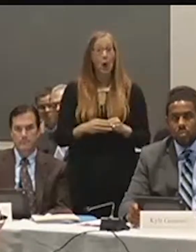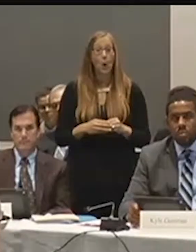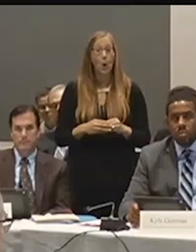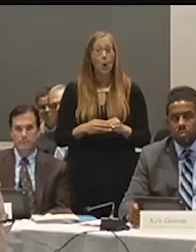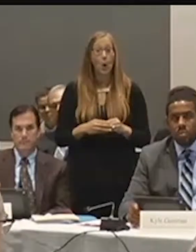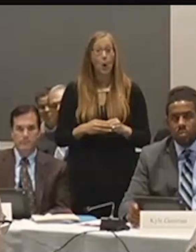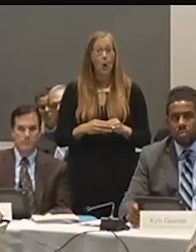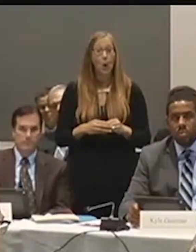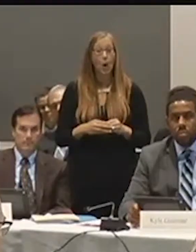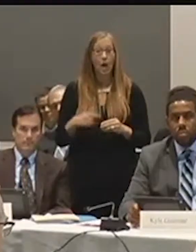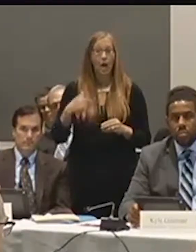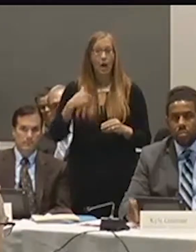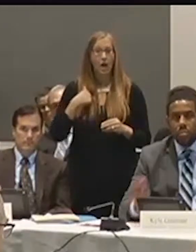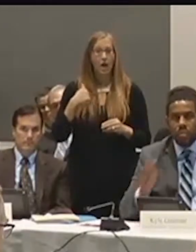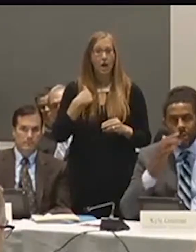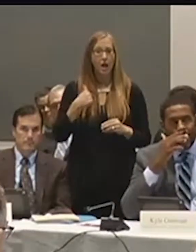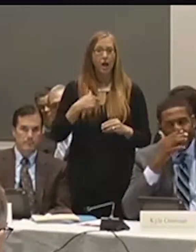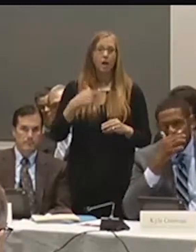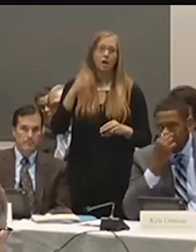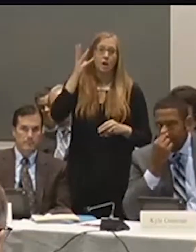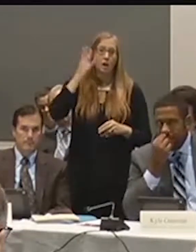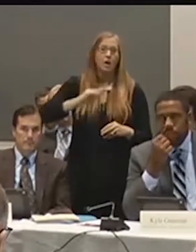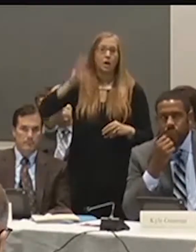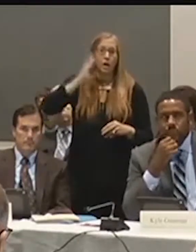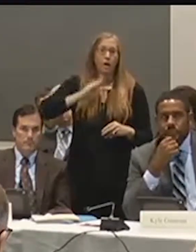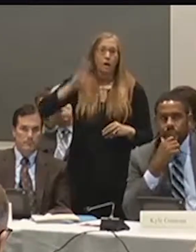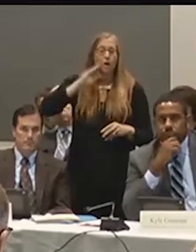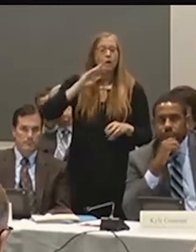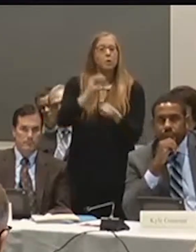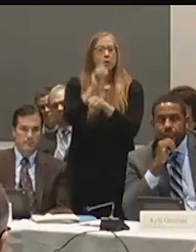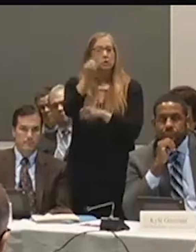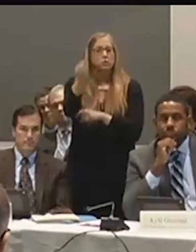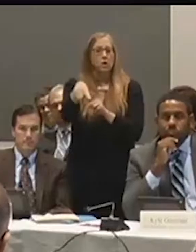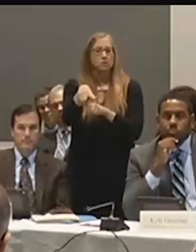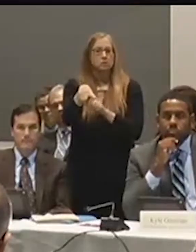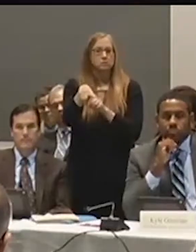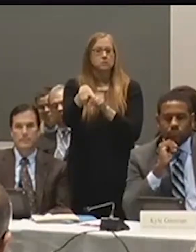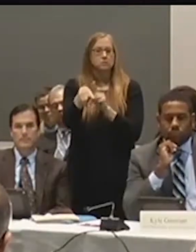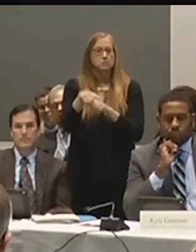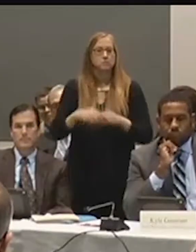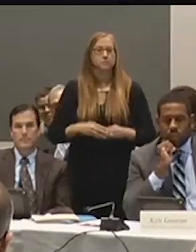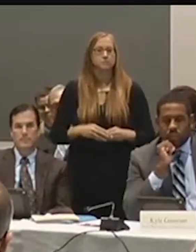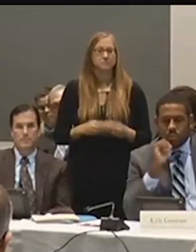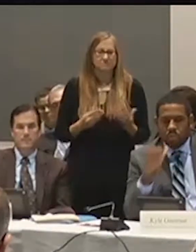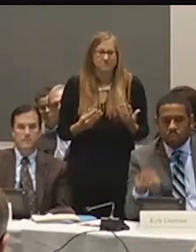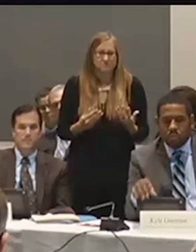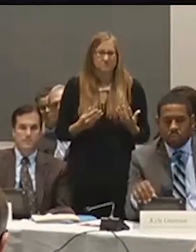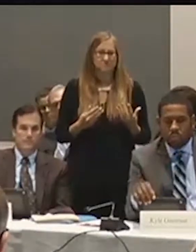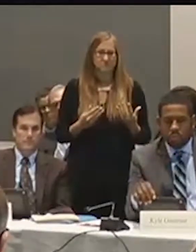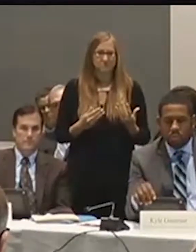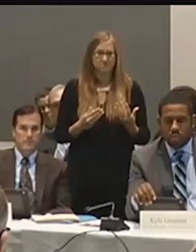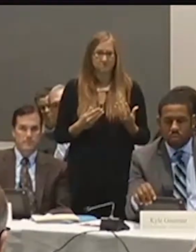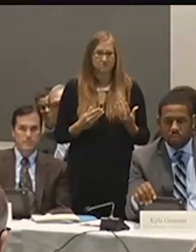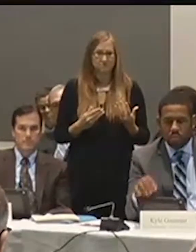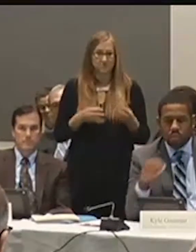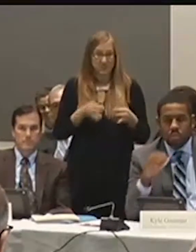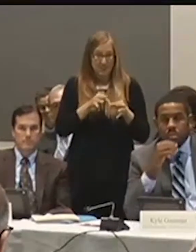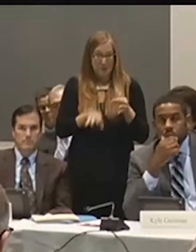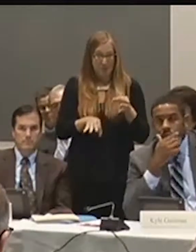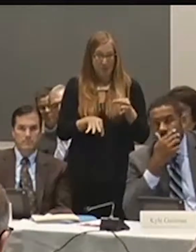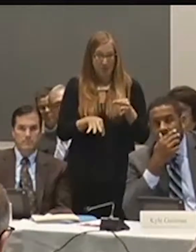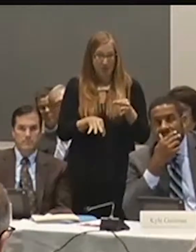experience in the state, and I've been working a lot in Detroit. Some of these mechanics go to simple things, like actually being able